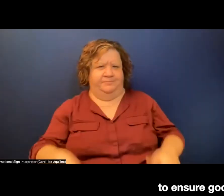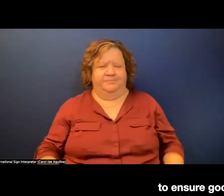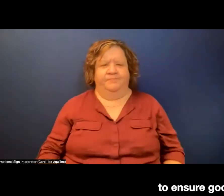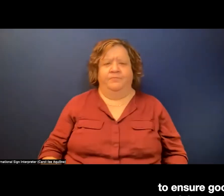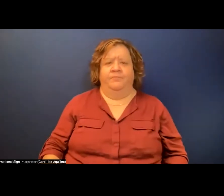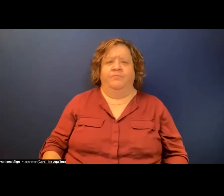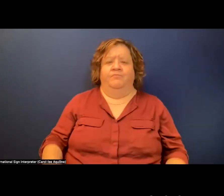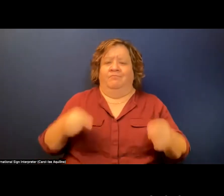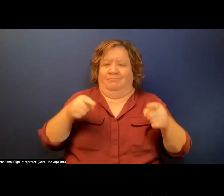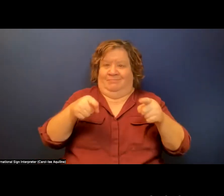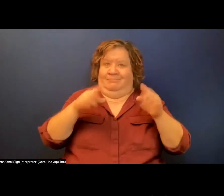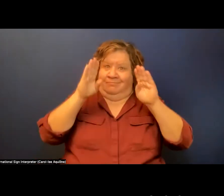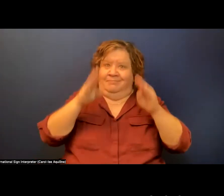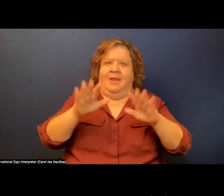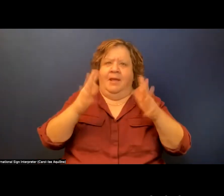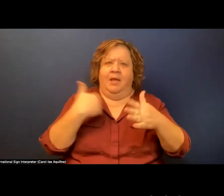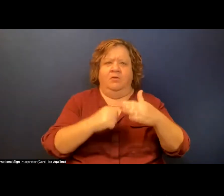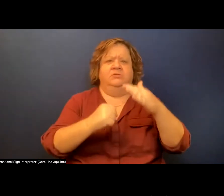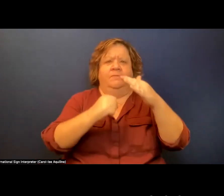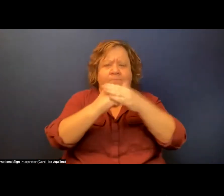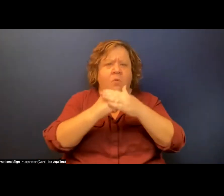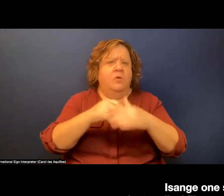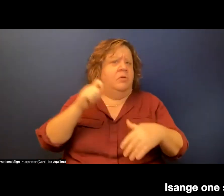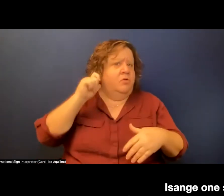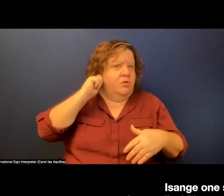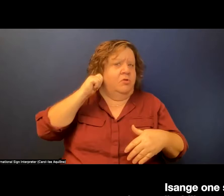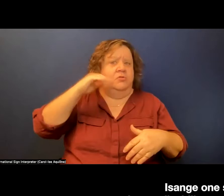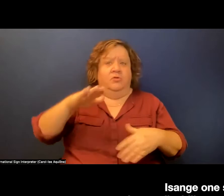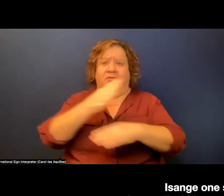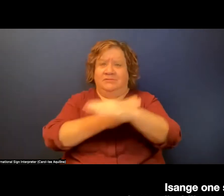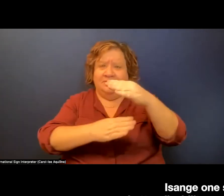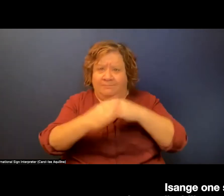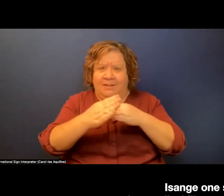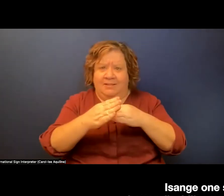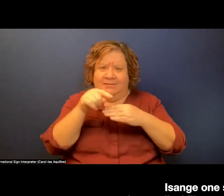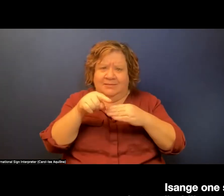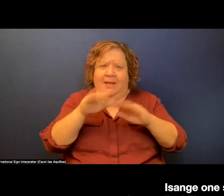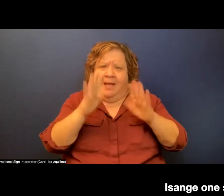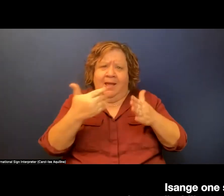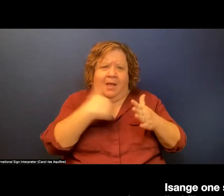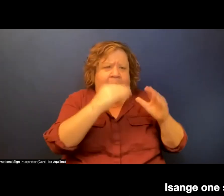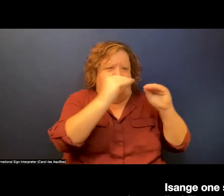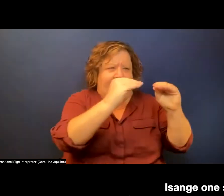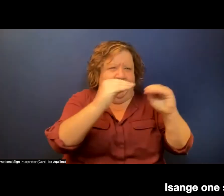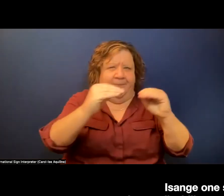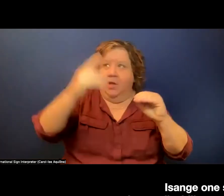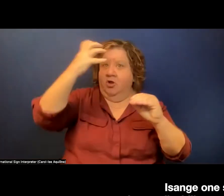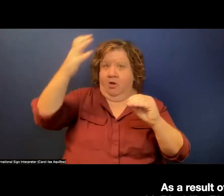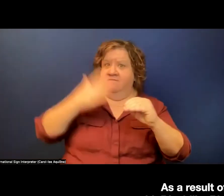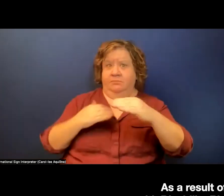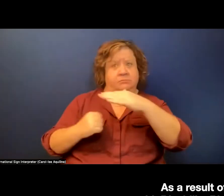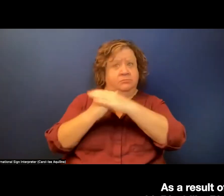the commitment itself, and of course, the ideal accessible Isange one-stop centers for better